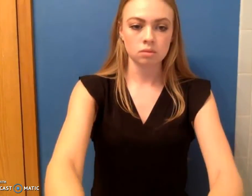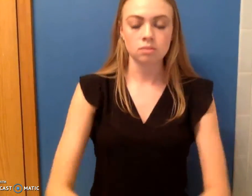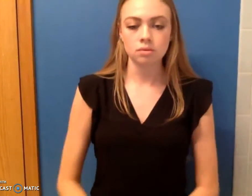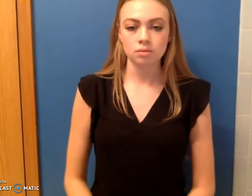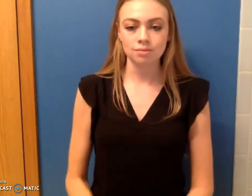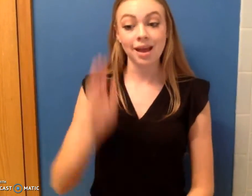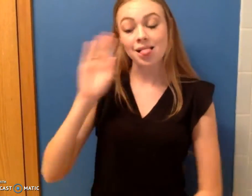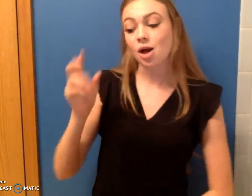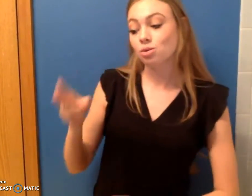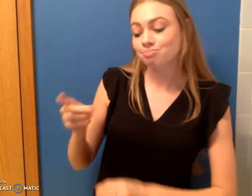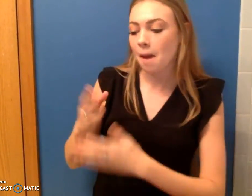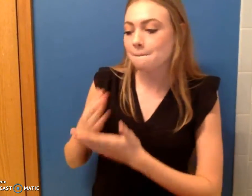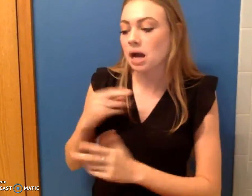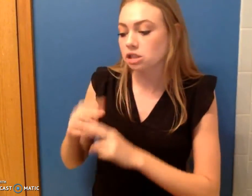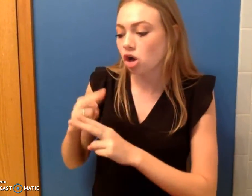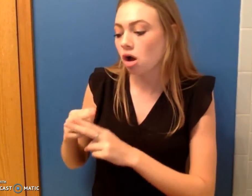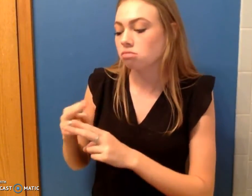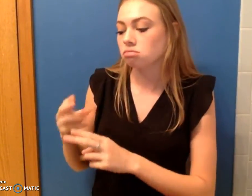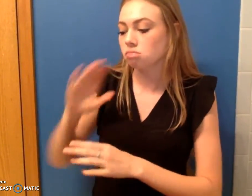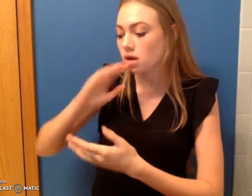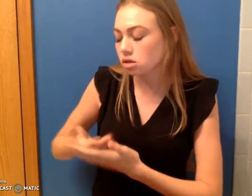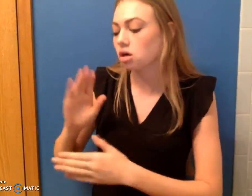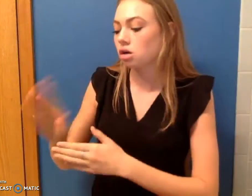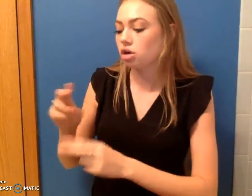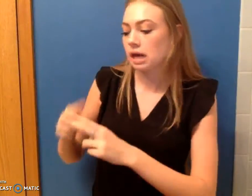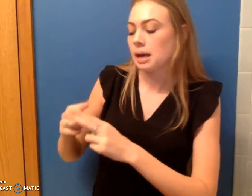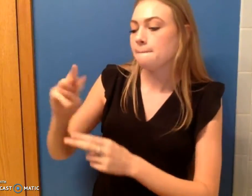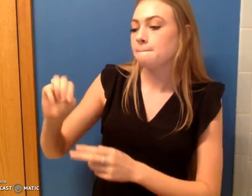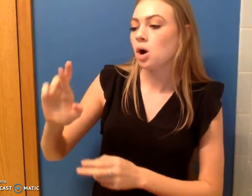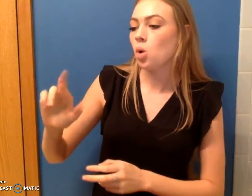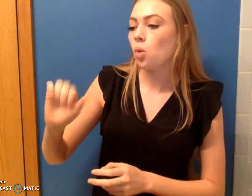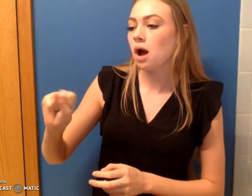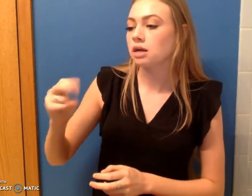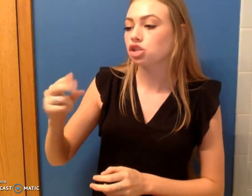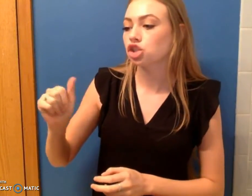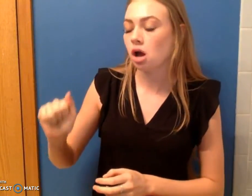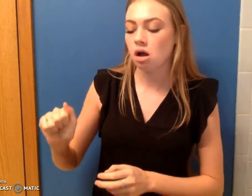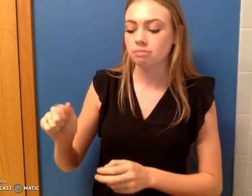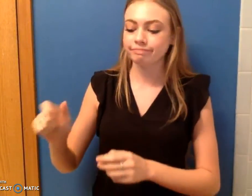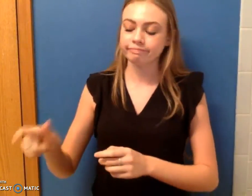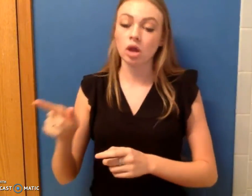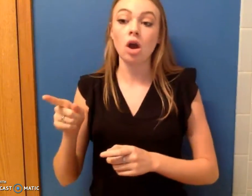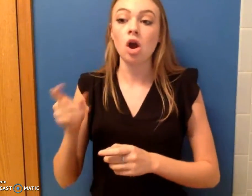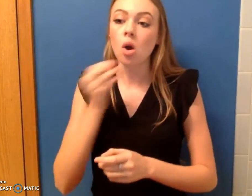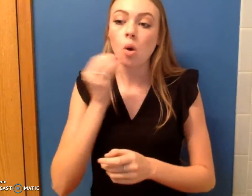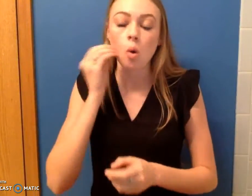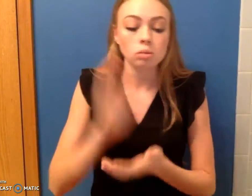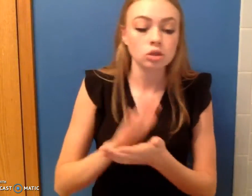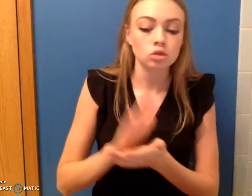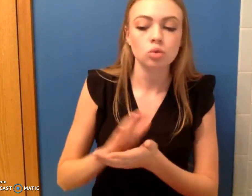This is my daughter Marijah, and we are just going to go over some of her homeschool routine and the things that she does on a normal